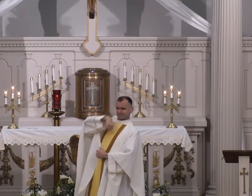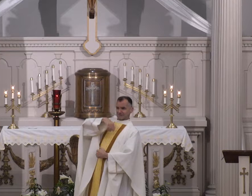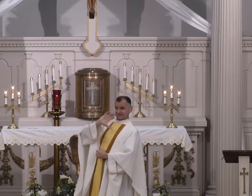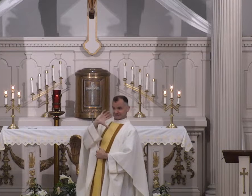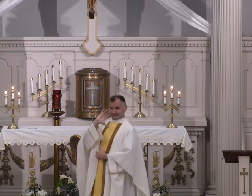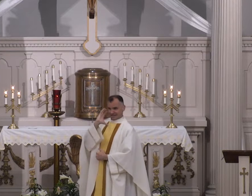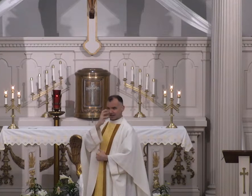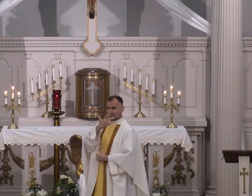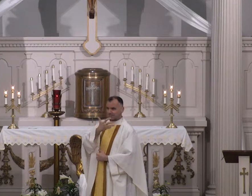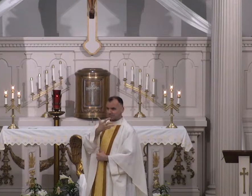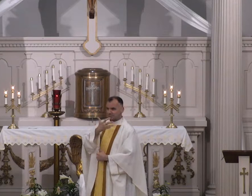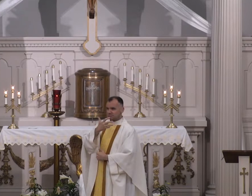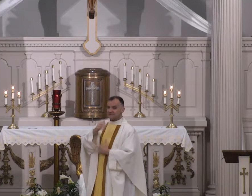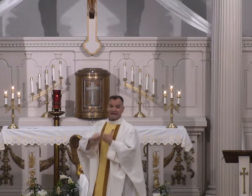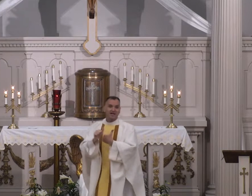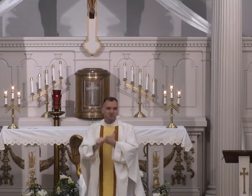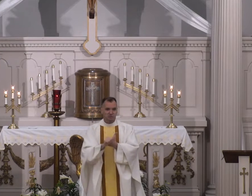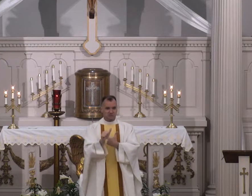And that can be